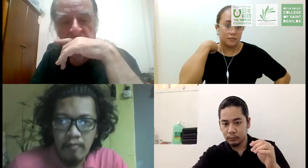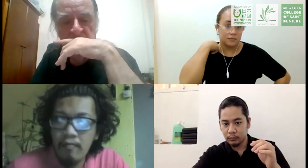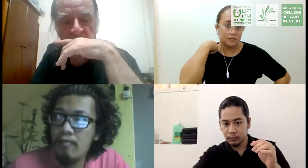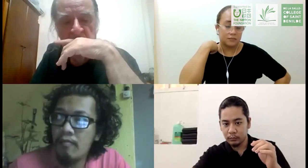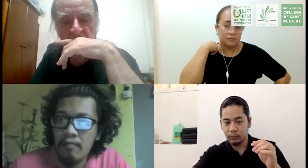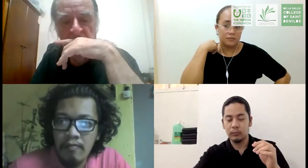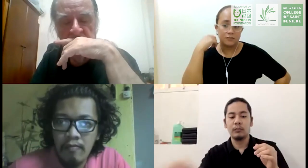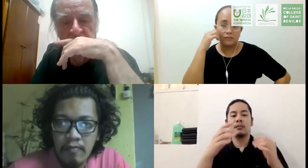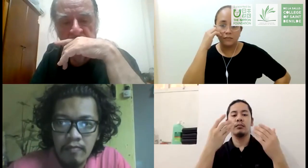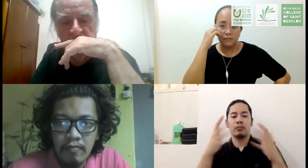Um,